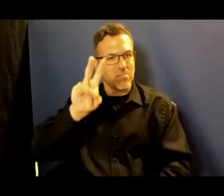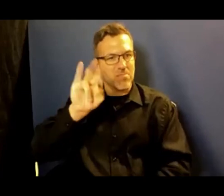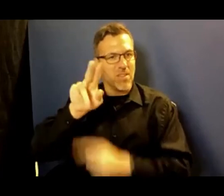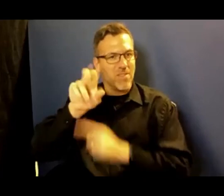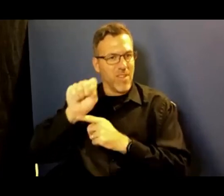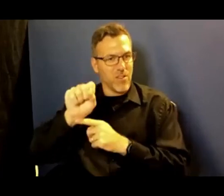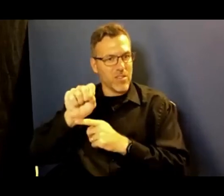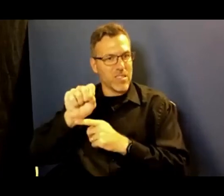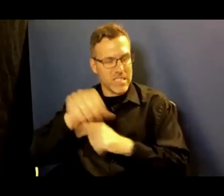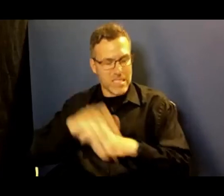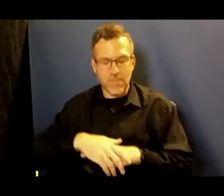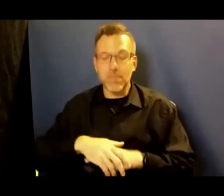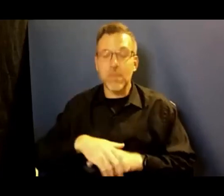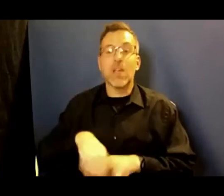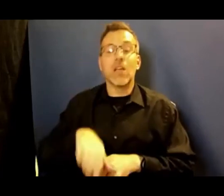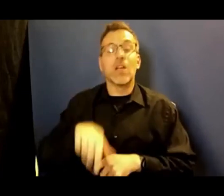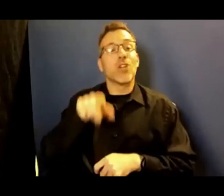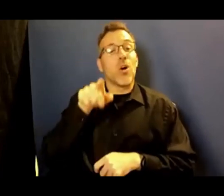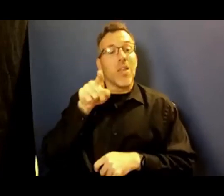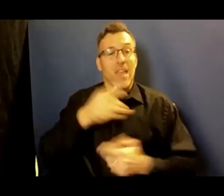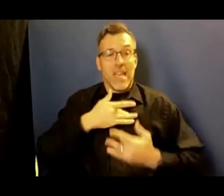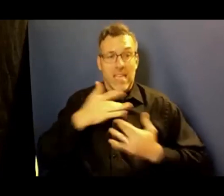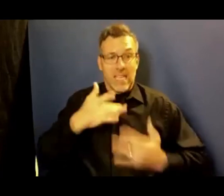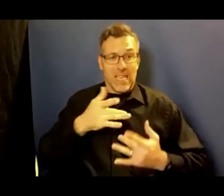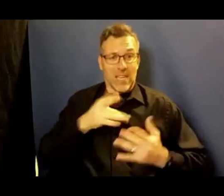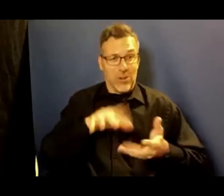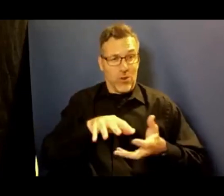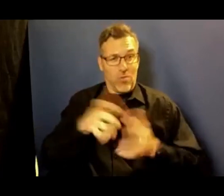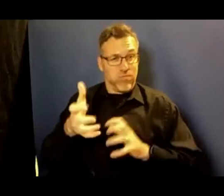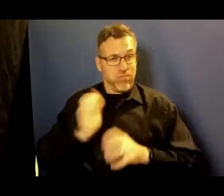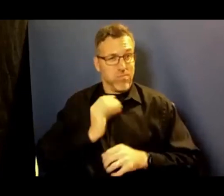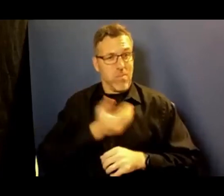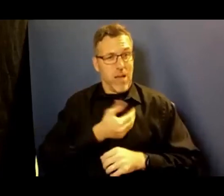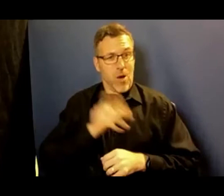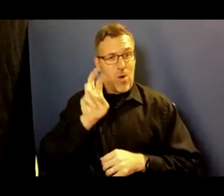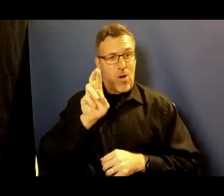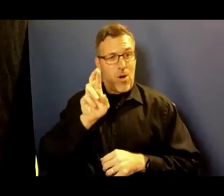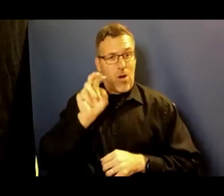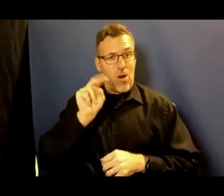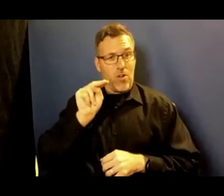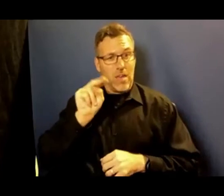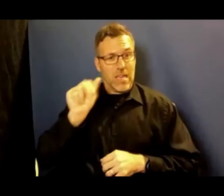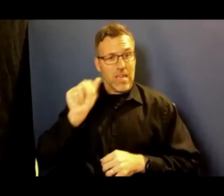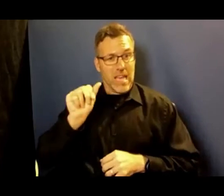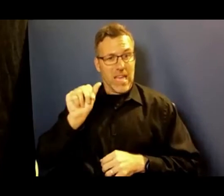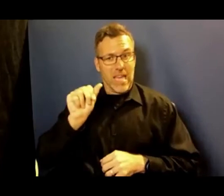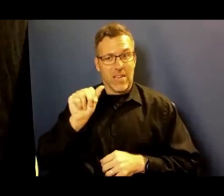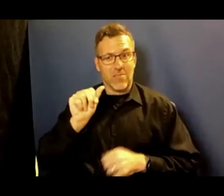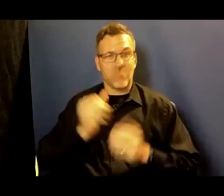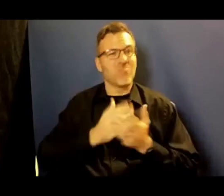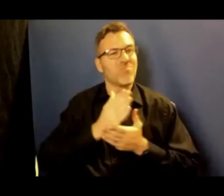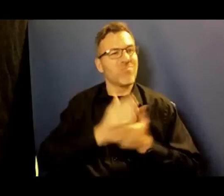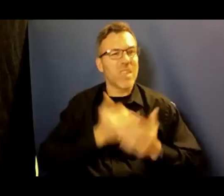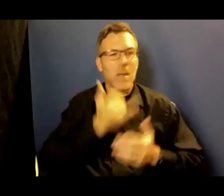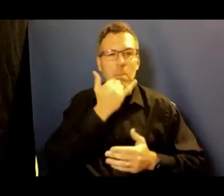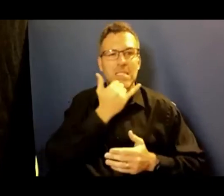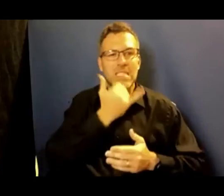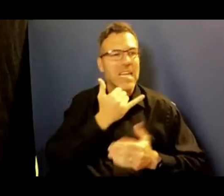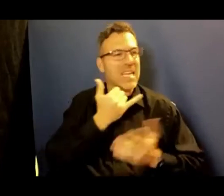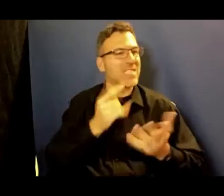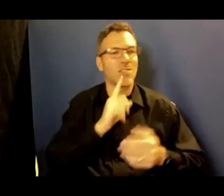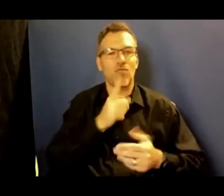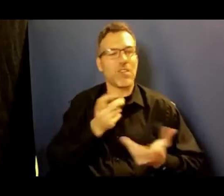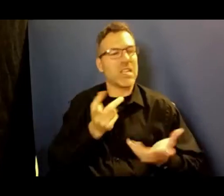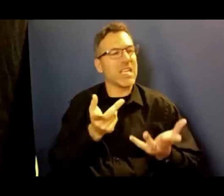their RNA. Some of those mistakes make the virus just not viable, just doesn't live, and it doesn't replicate